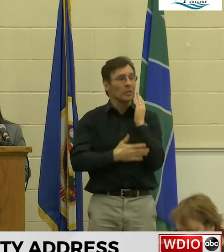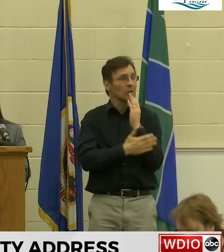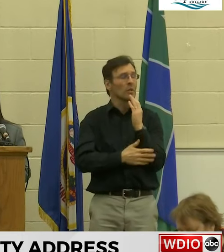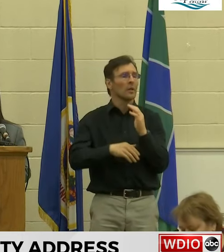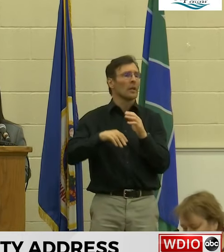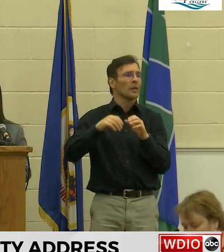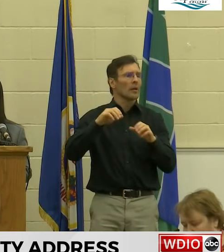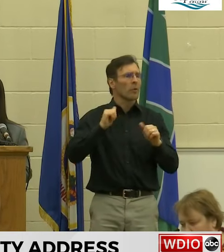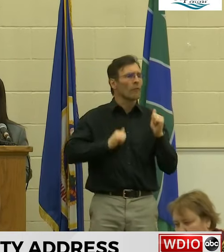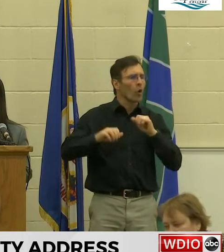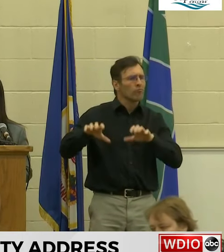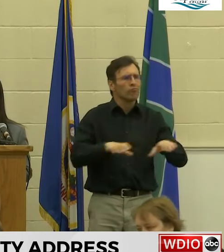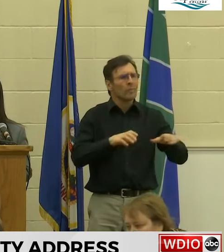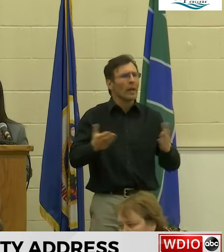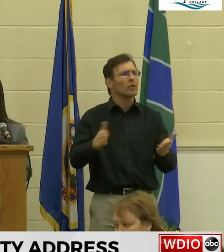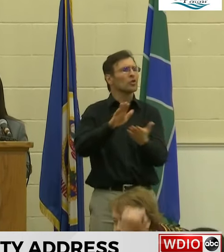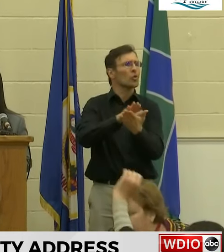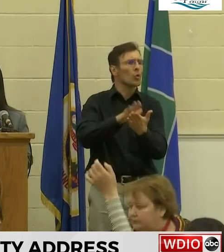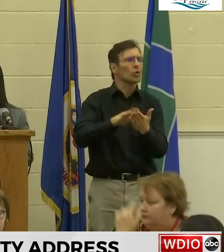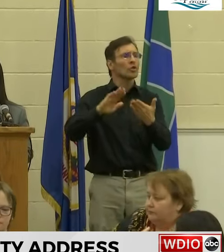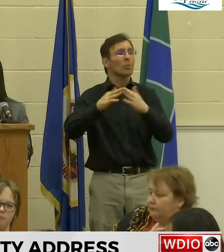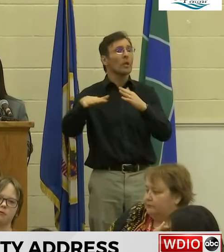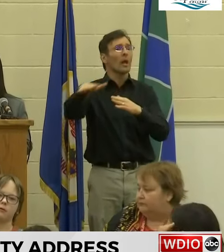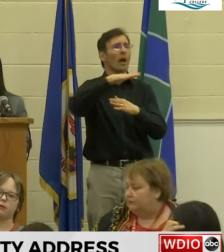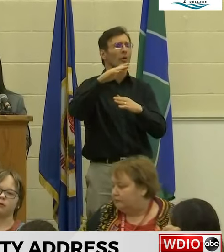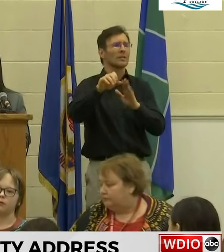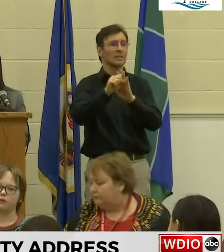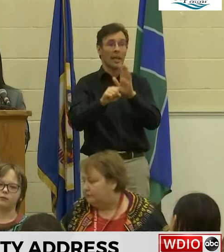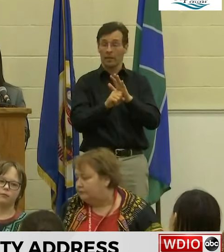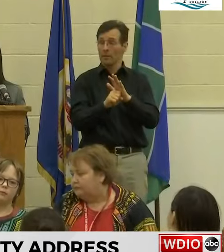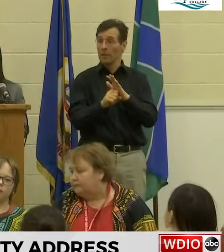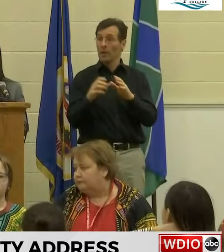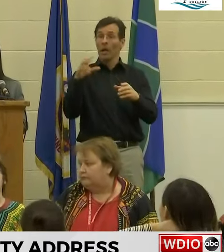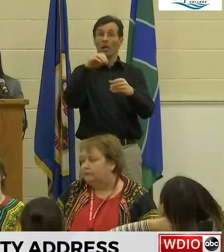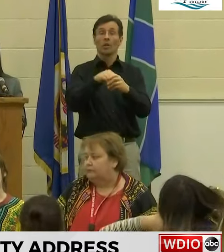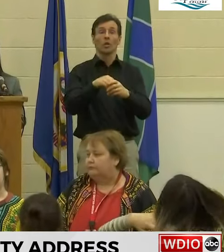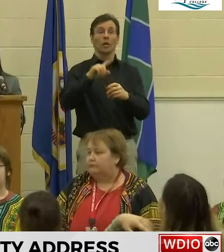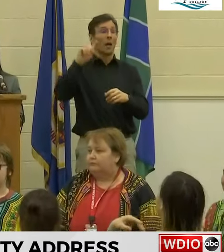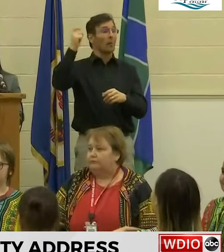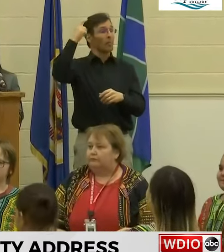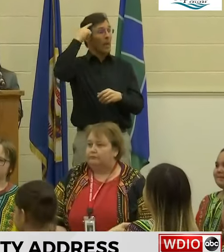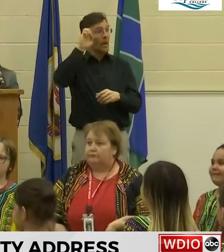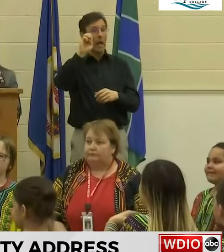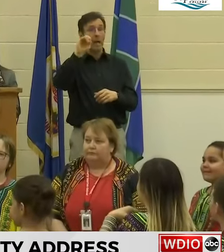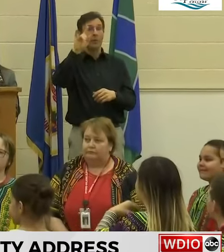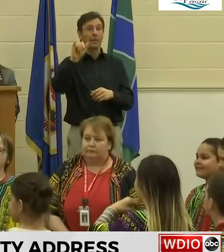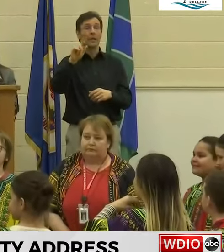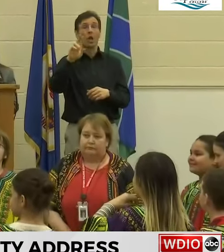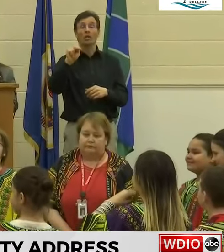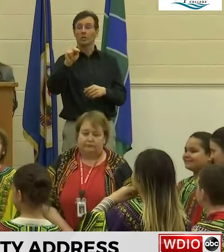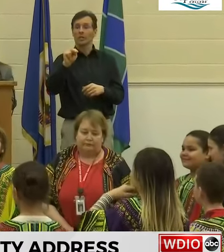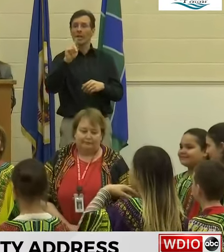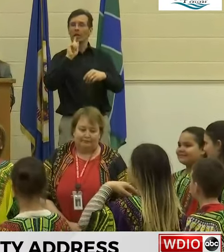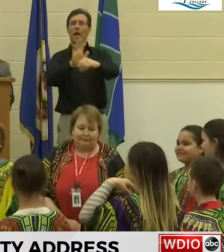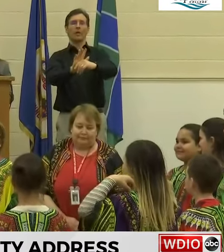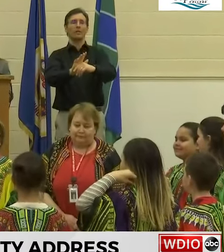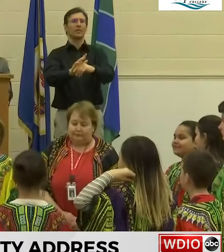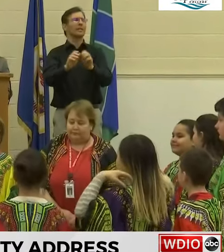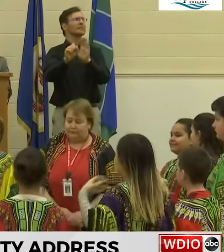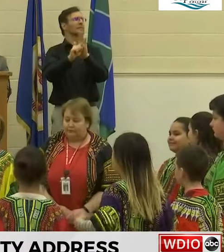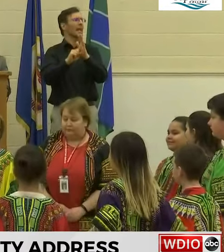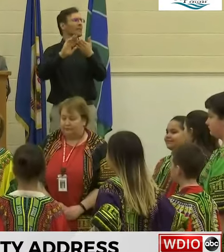perform at school, throughout the community, and across the state, including at Mayor Emily Larson's inauguration and State of the City